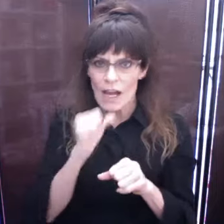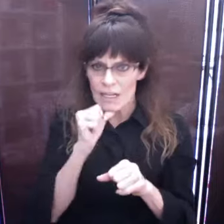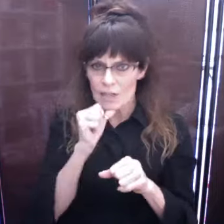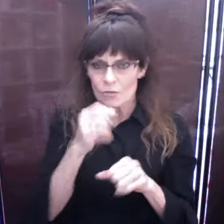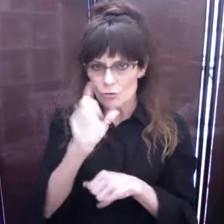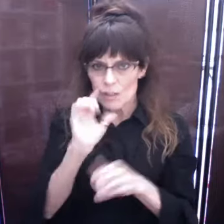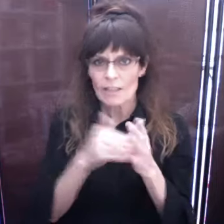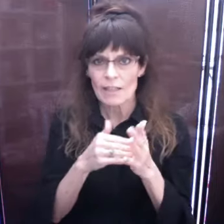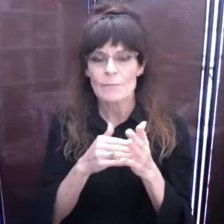the